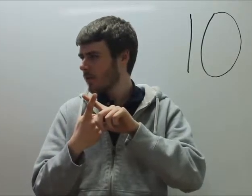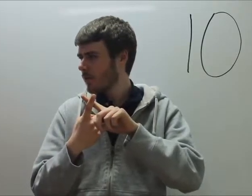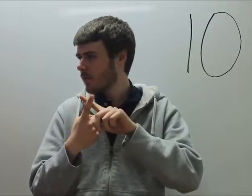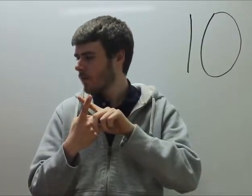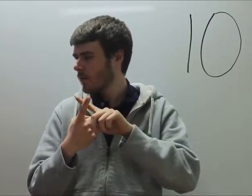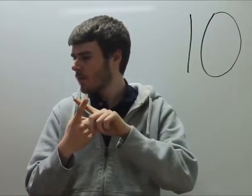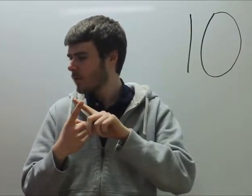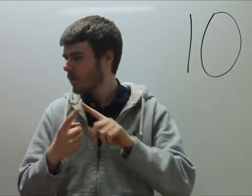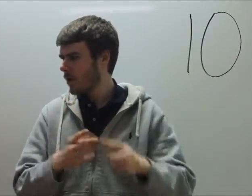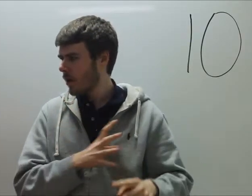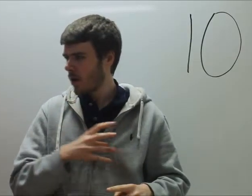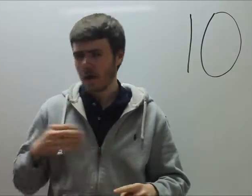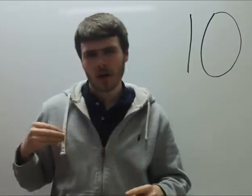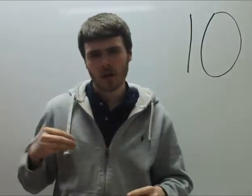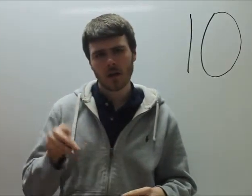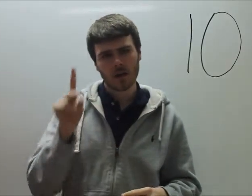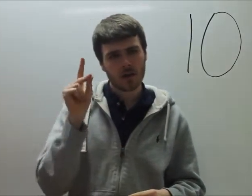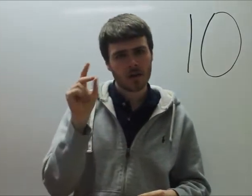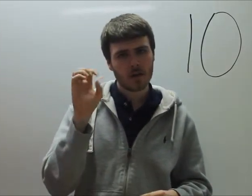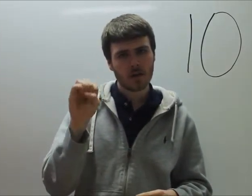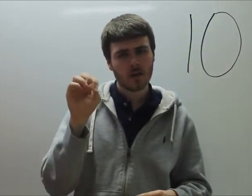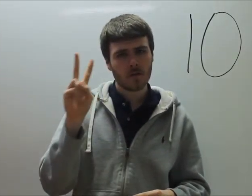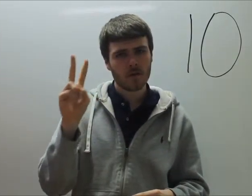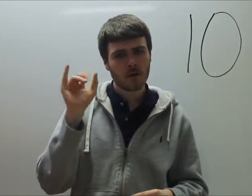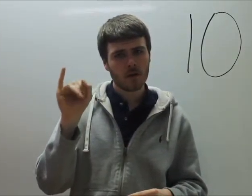positive deviation and